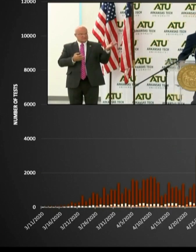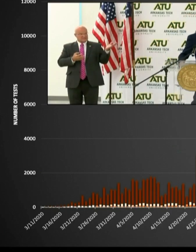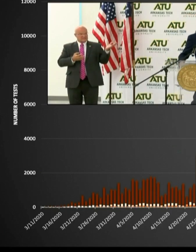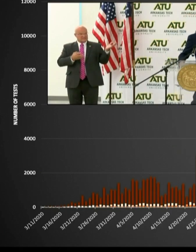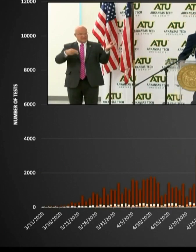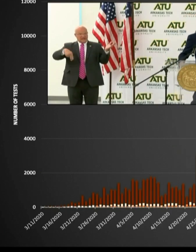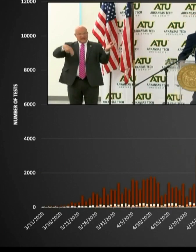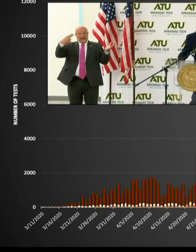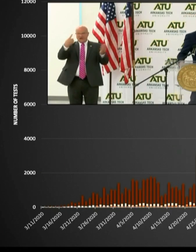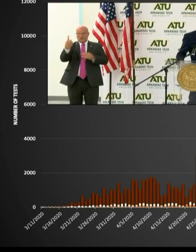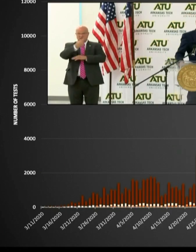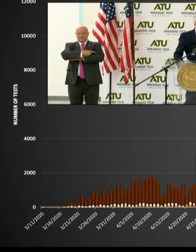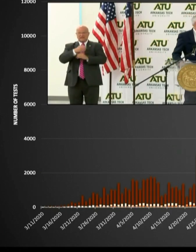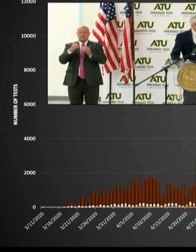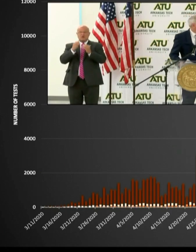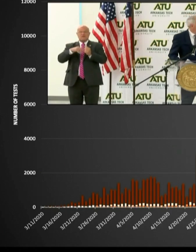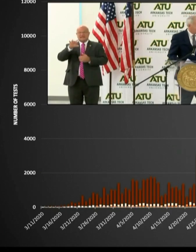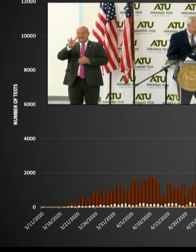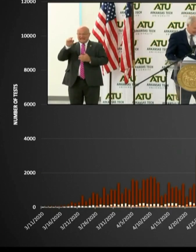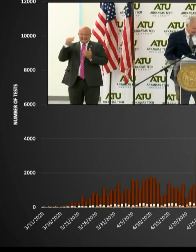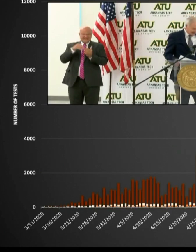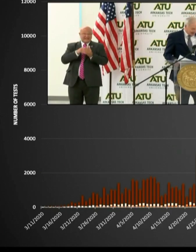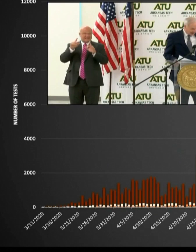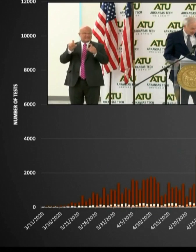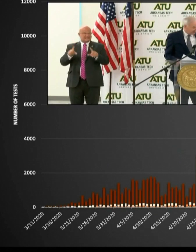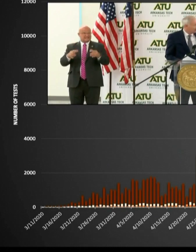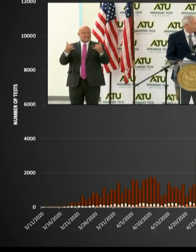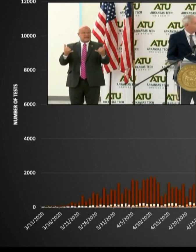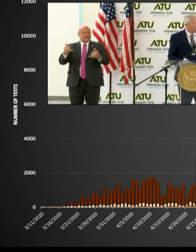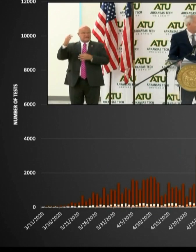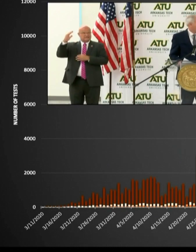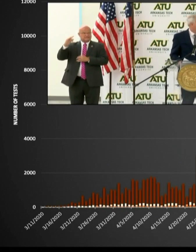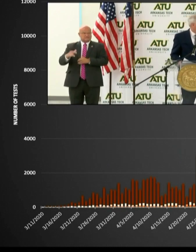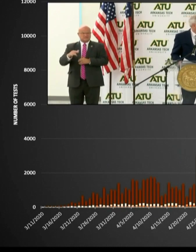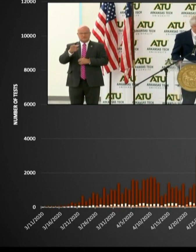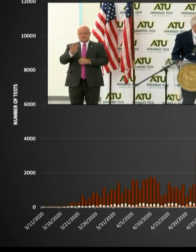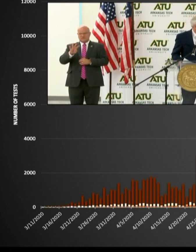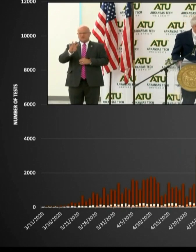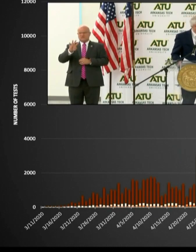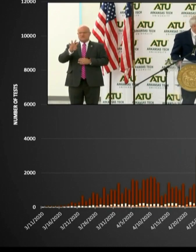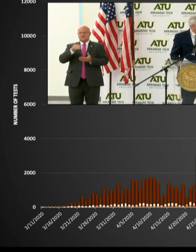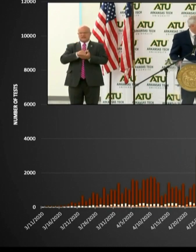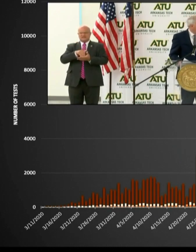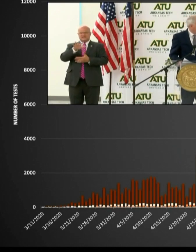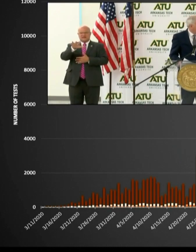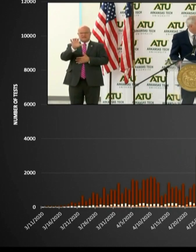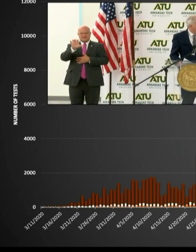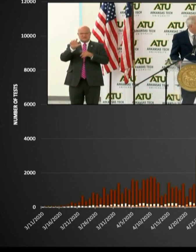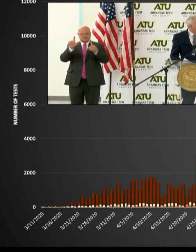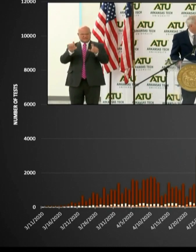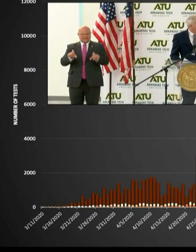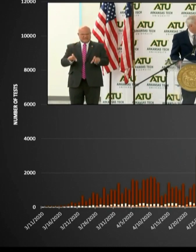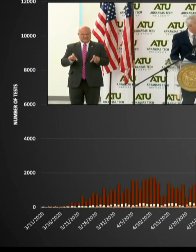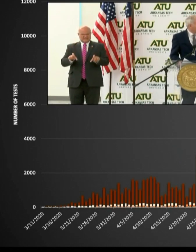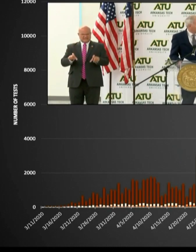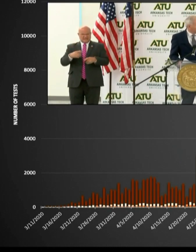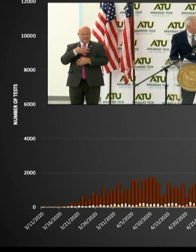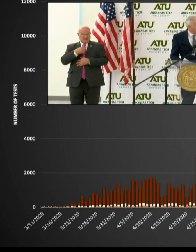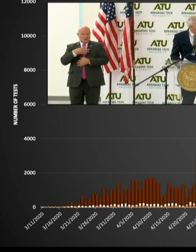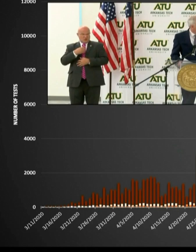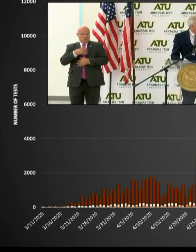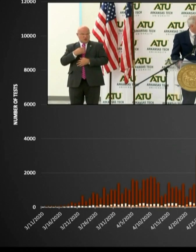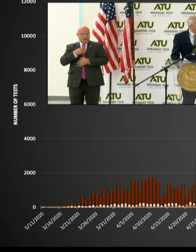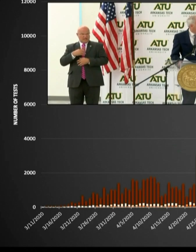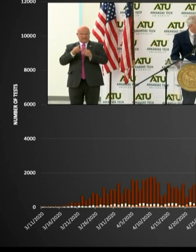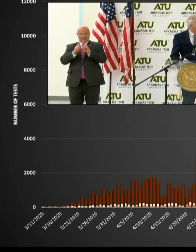high we got in one day, over 8,000 tests, and now we're down to 4,500 tests. And if you look at the white, the